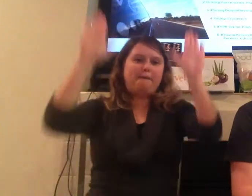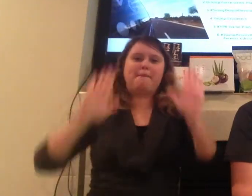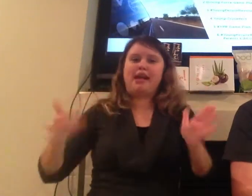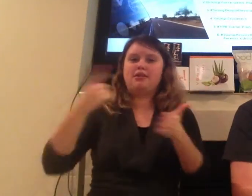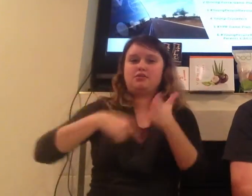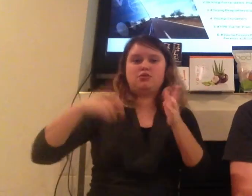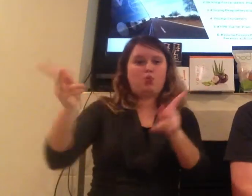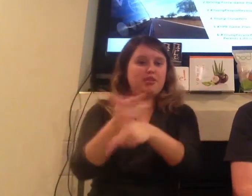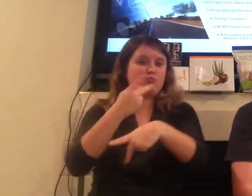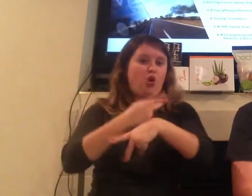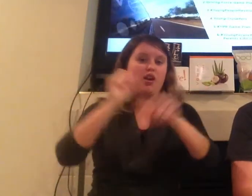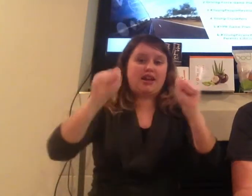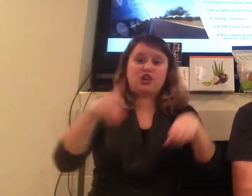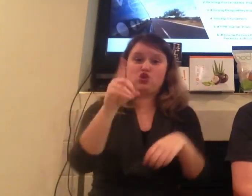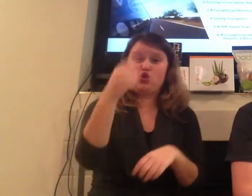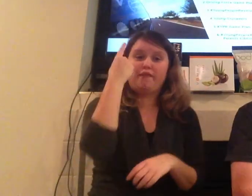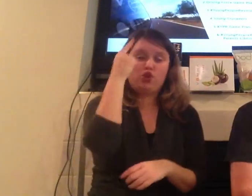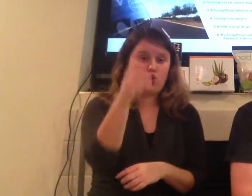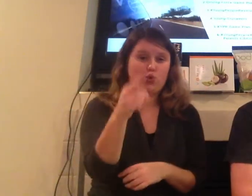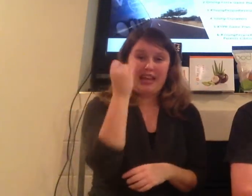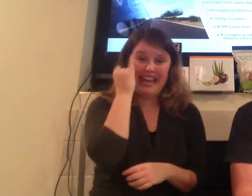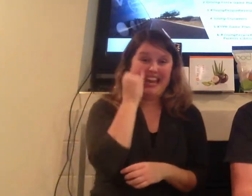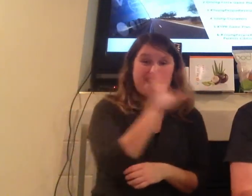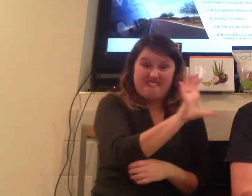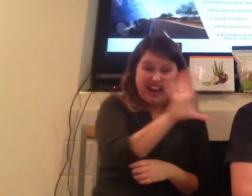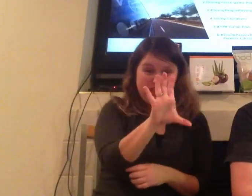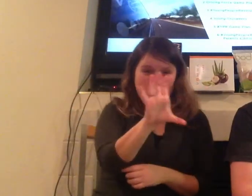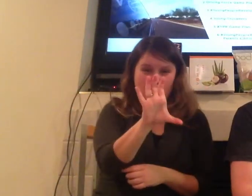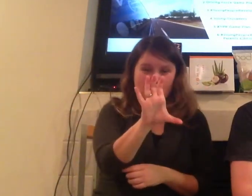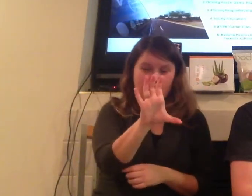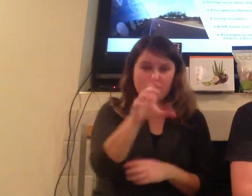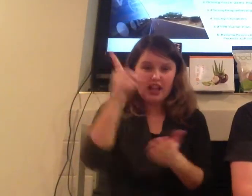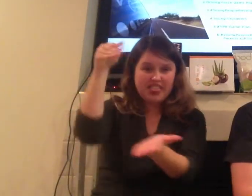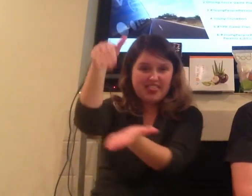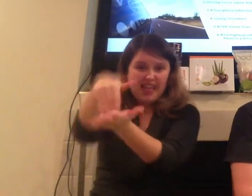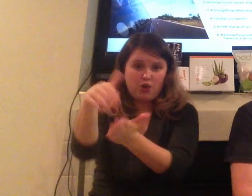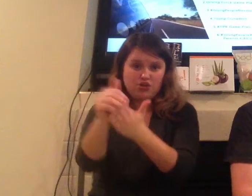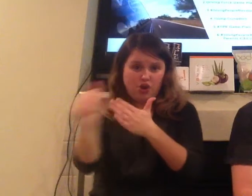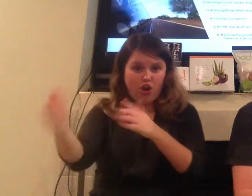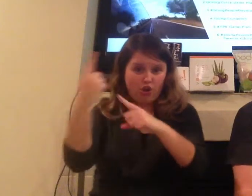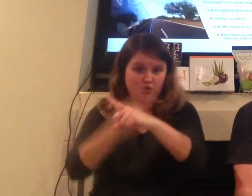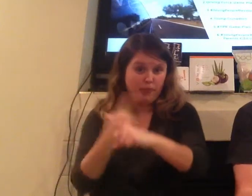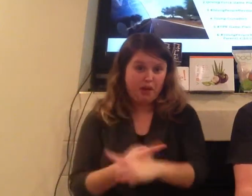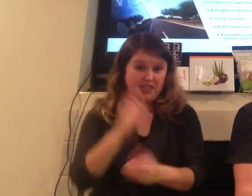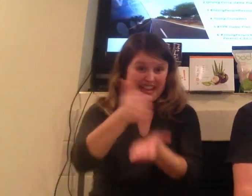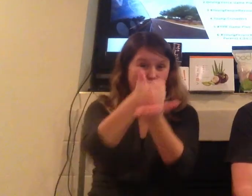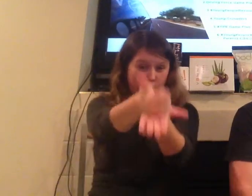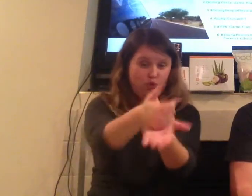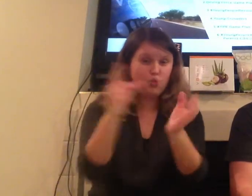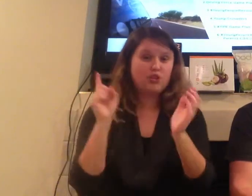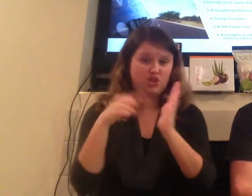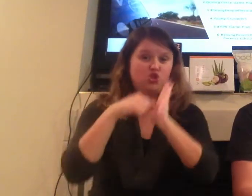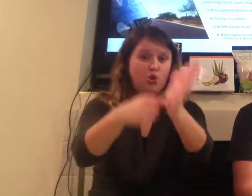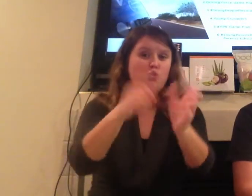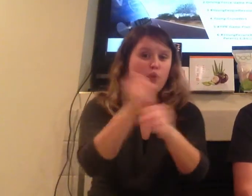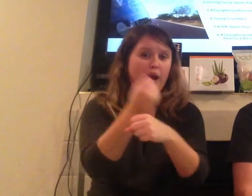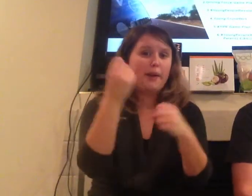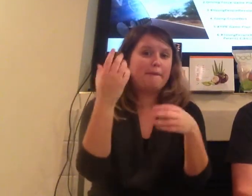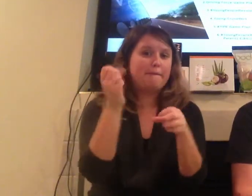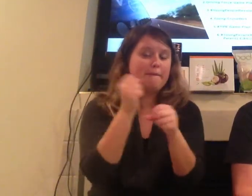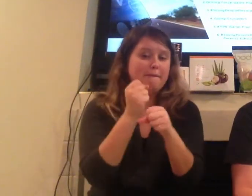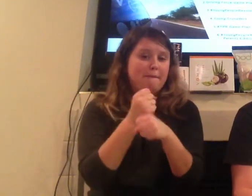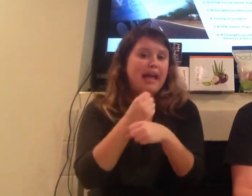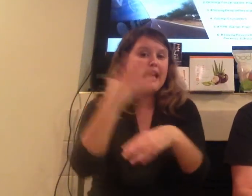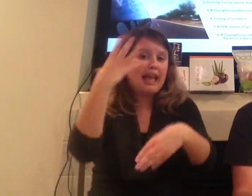if $500, $1,000 a month could really help you out, we can show you how to do that.